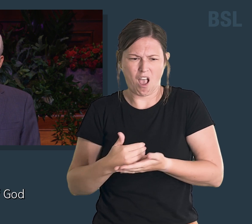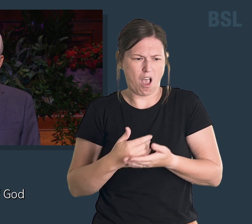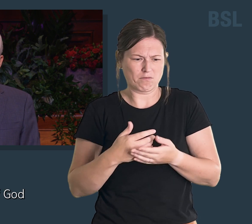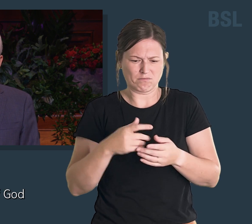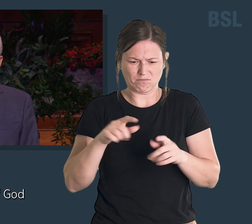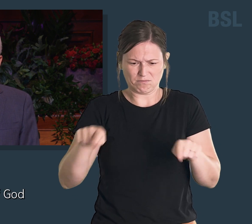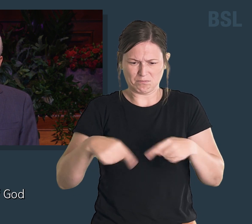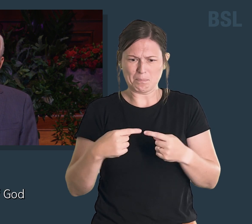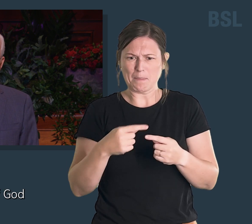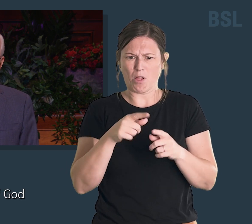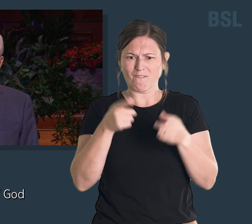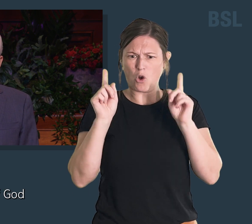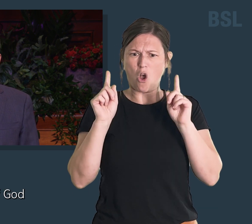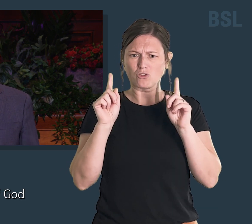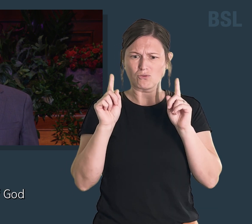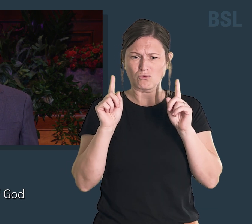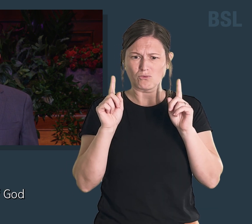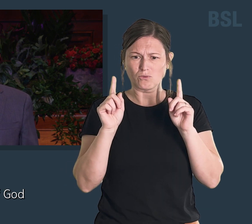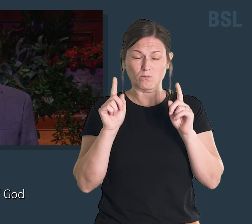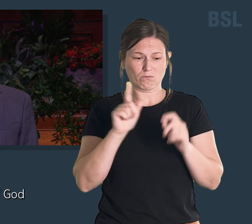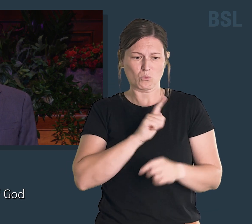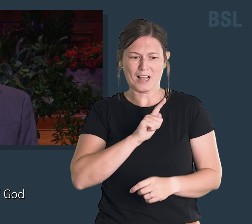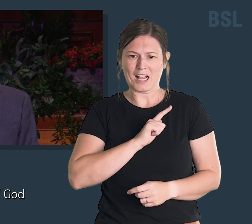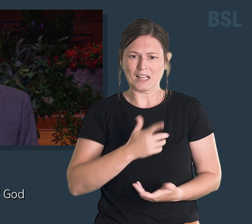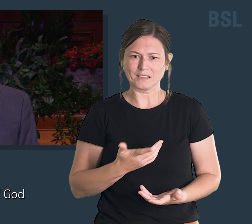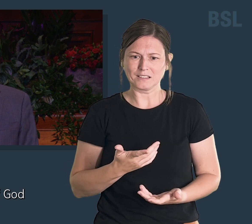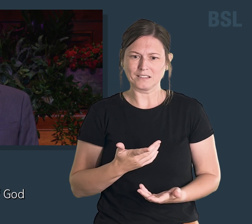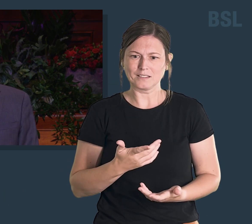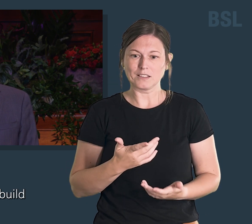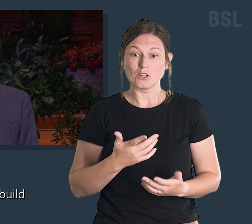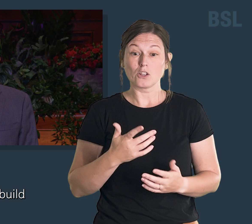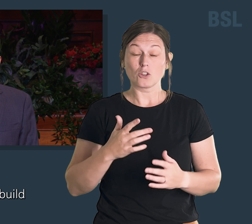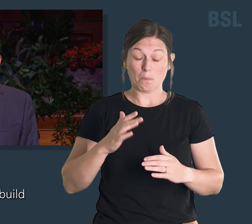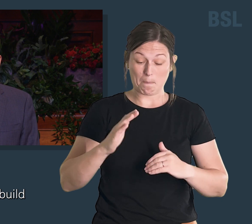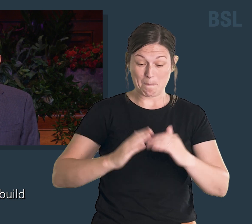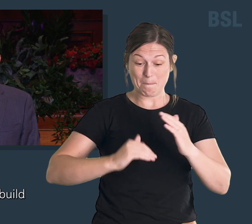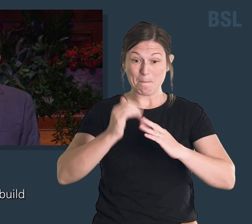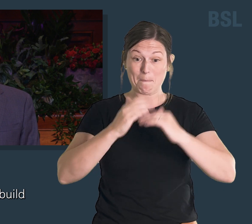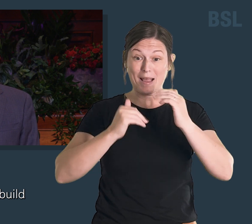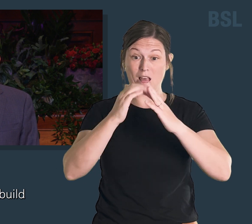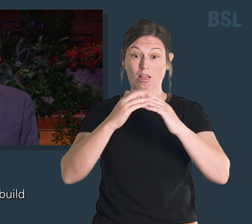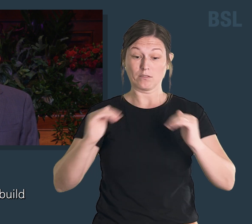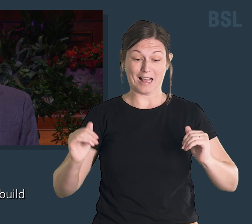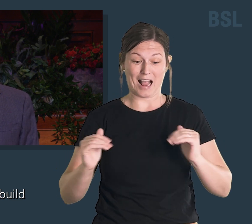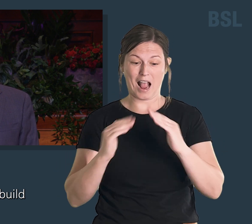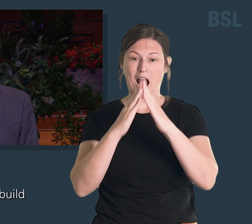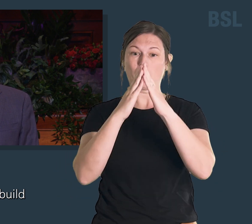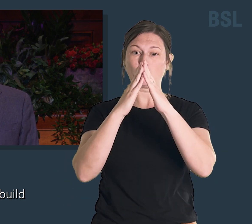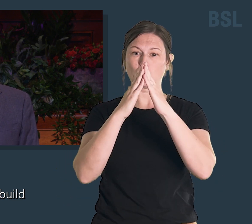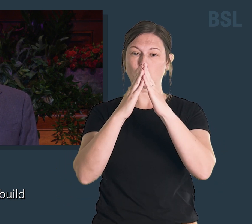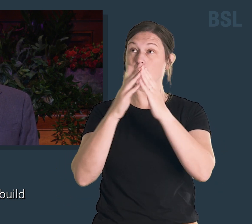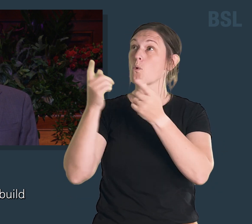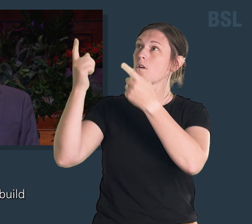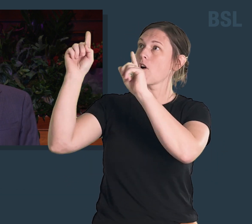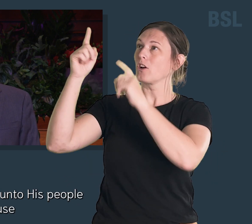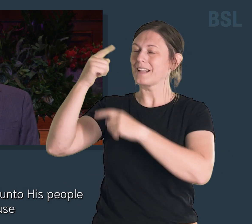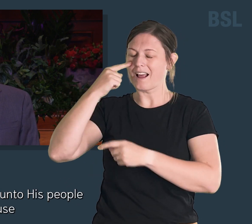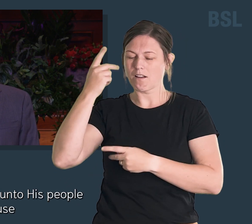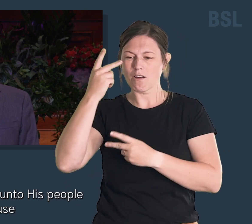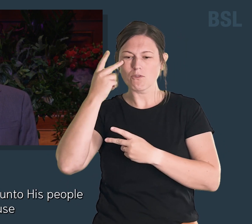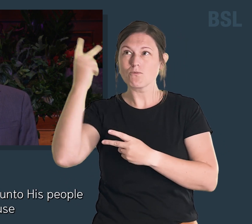of gathering the people of God in any age of the world? The main object was to build unto the Lord a house,